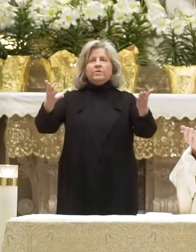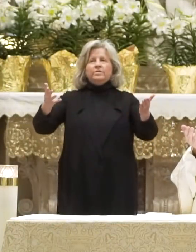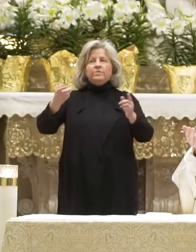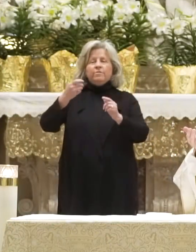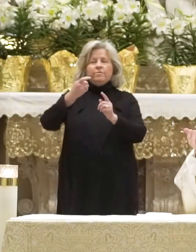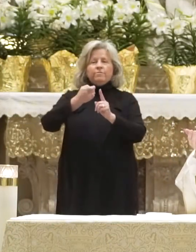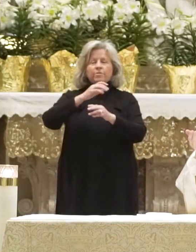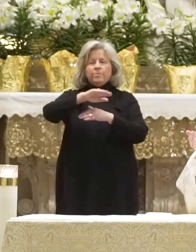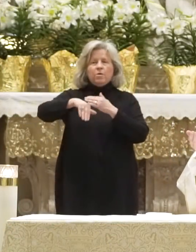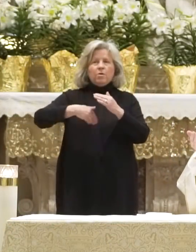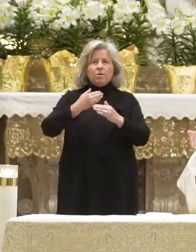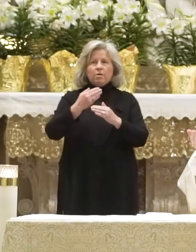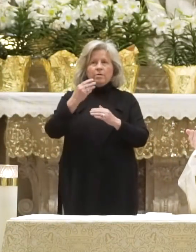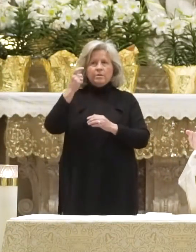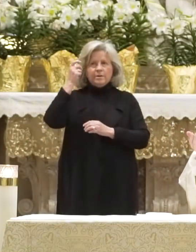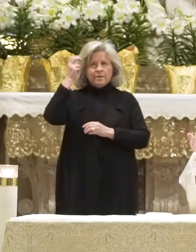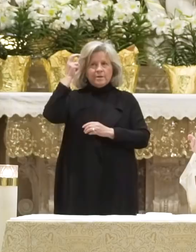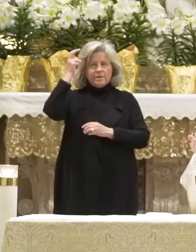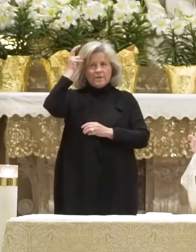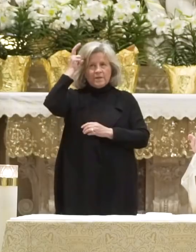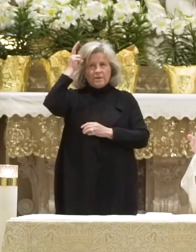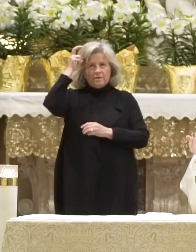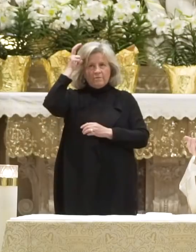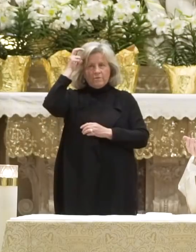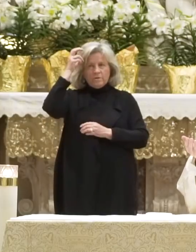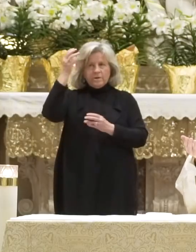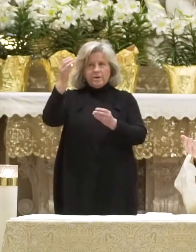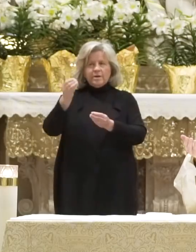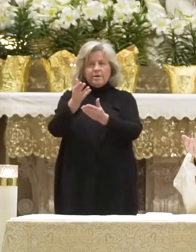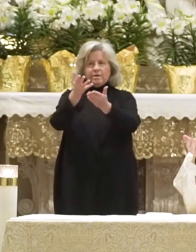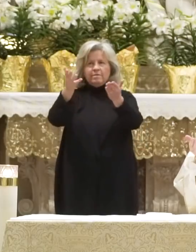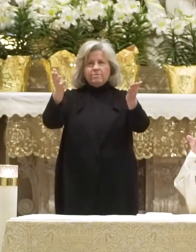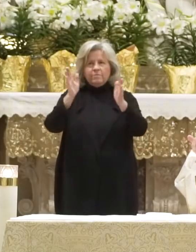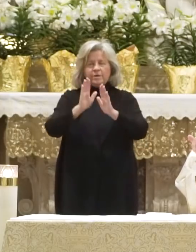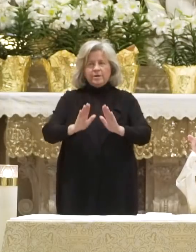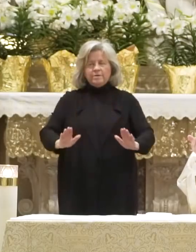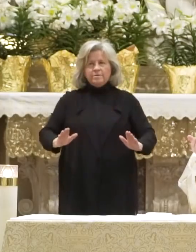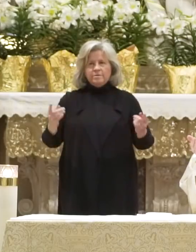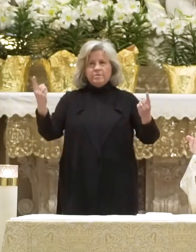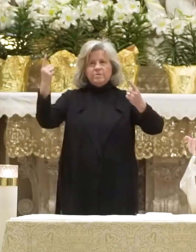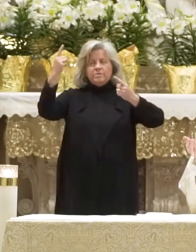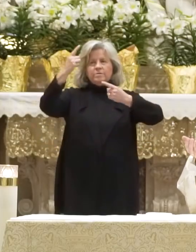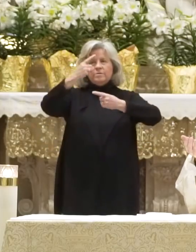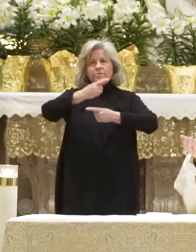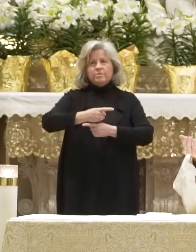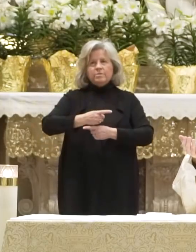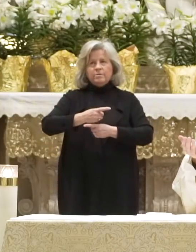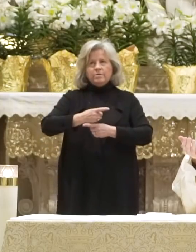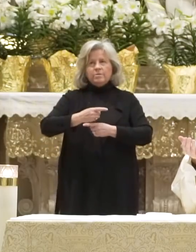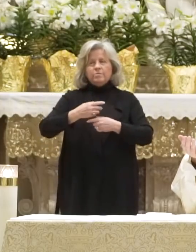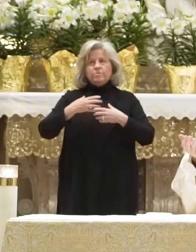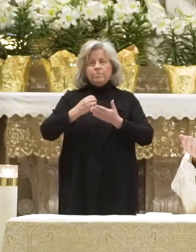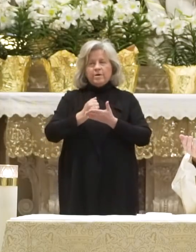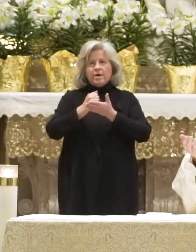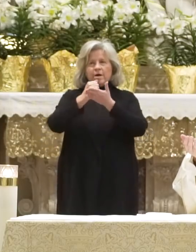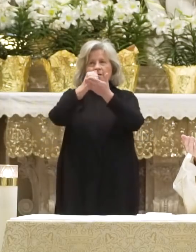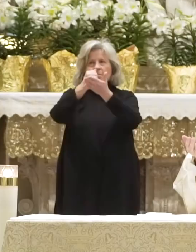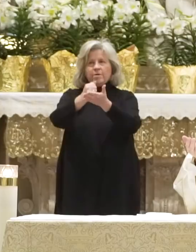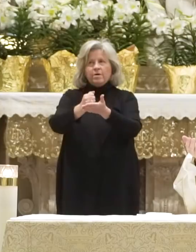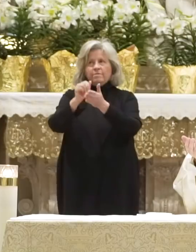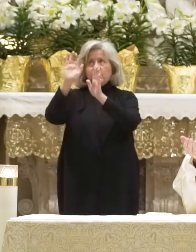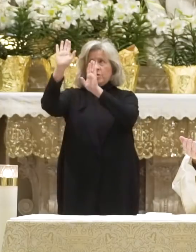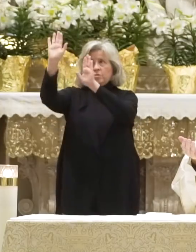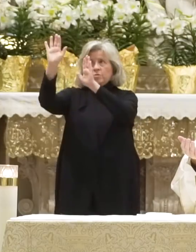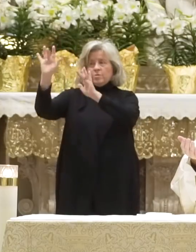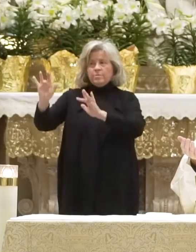from every evil, and graciously grant peace in our days, that by the help of your mercy, we may